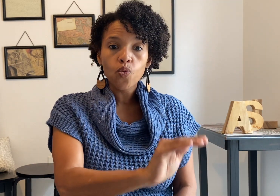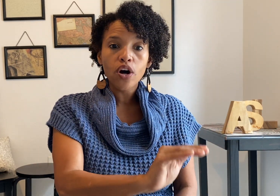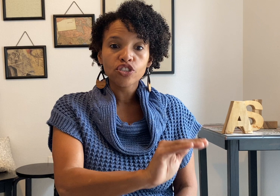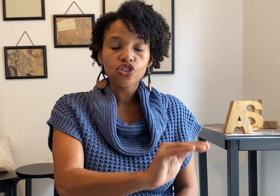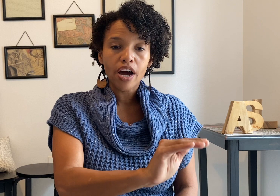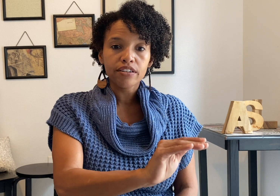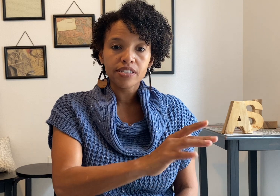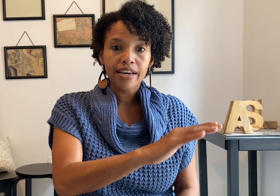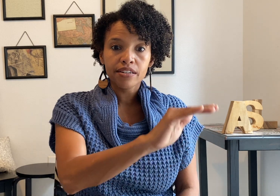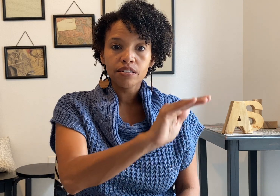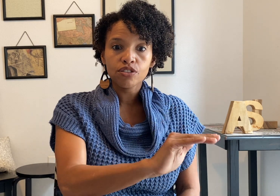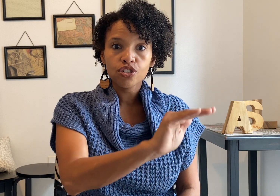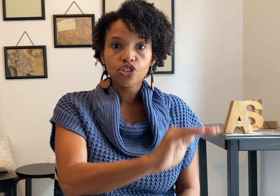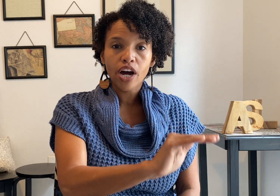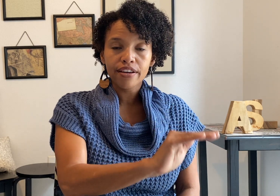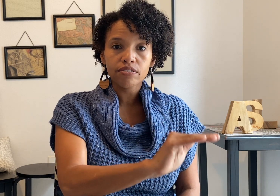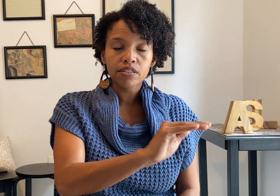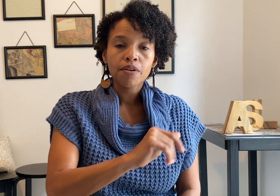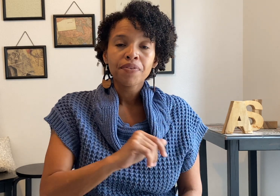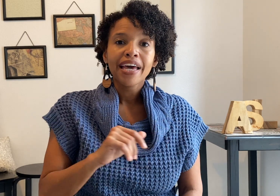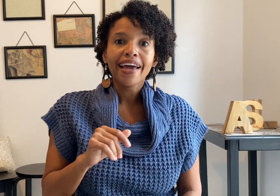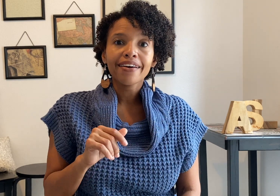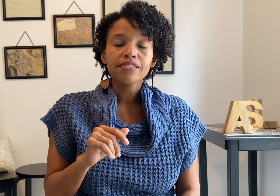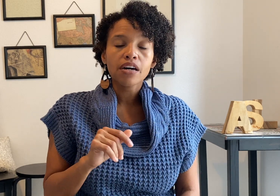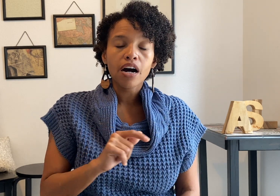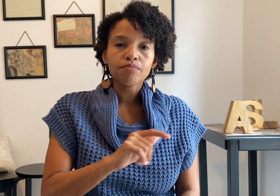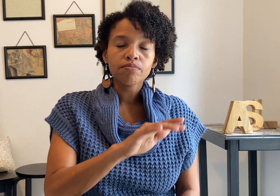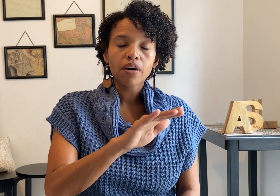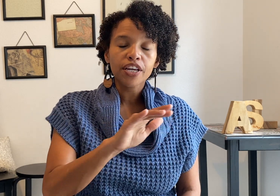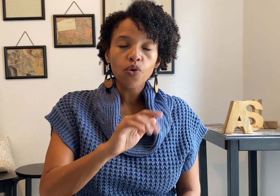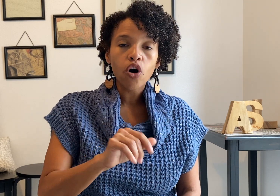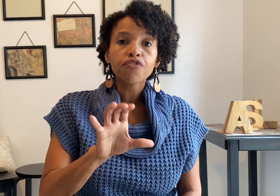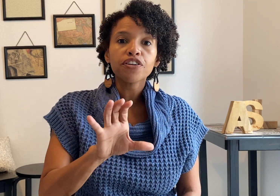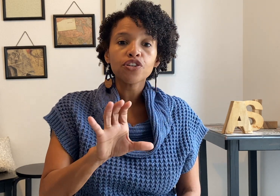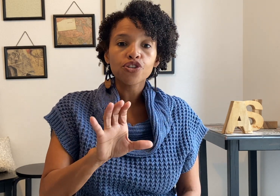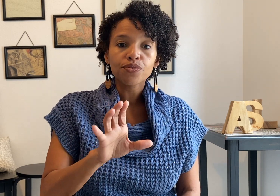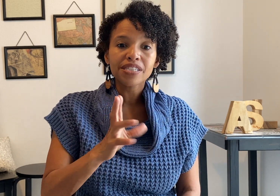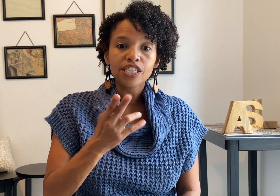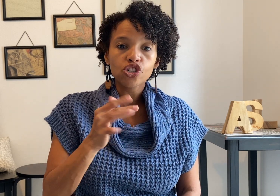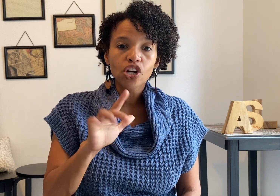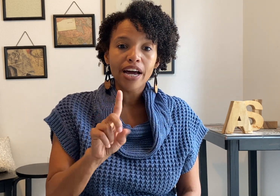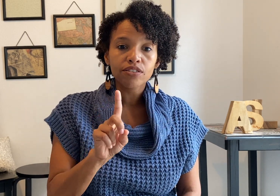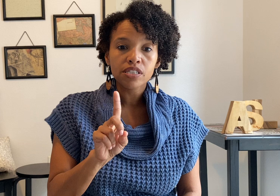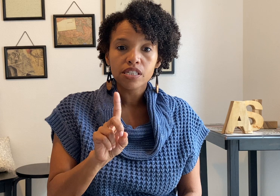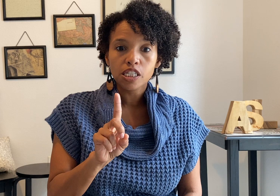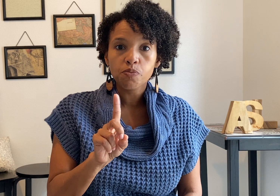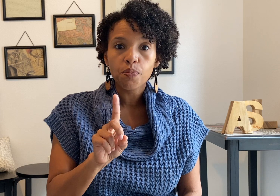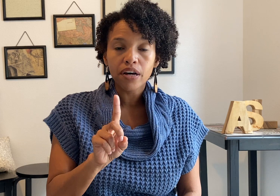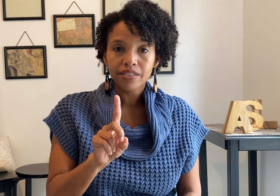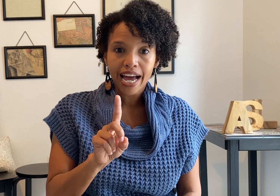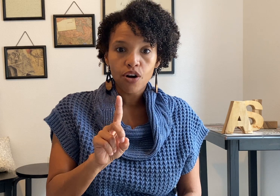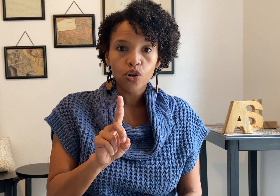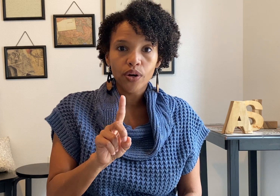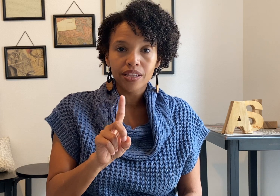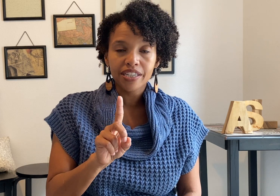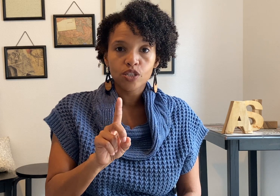one child's head, child. And you often do see child spelled out quickly as